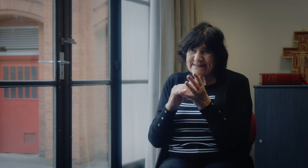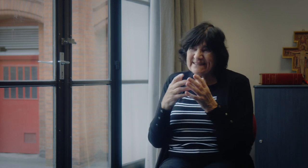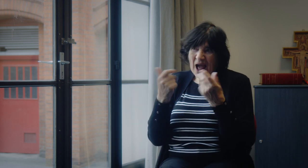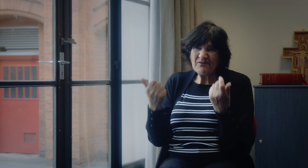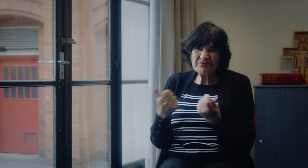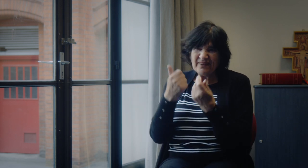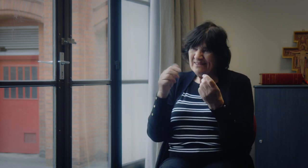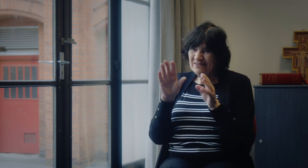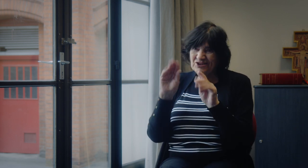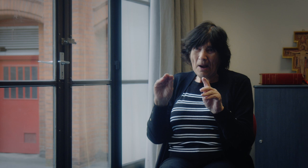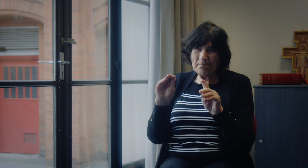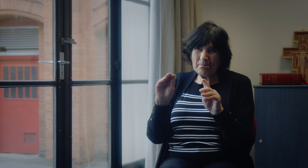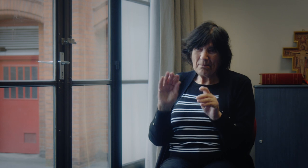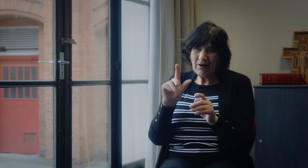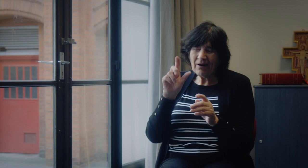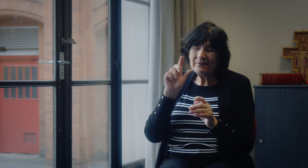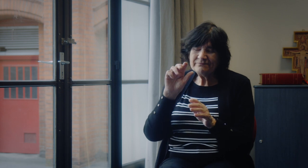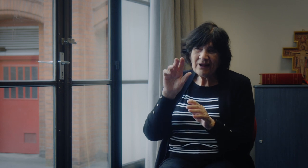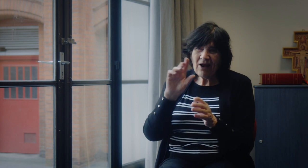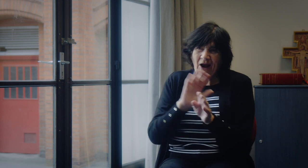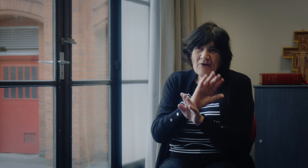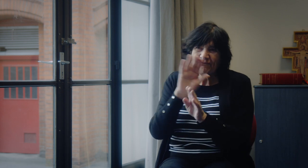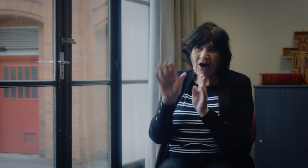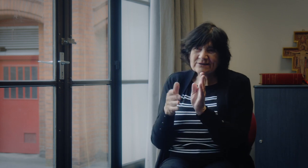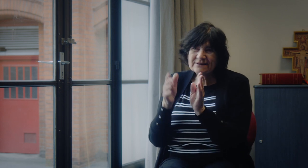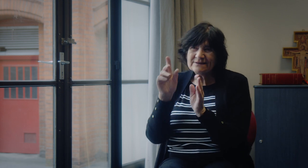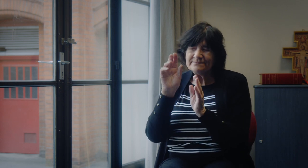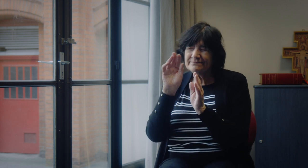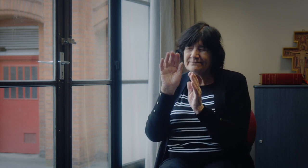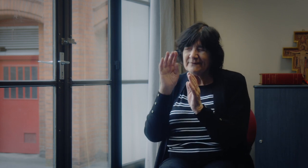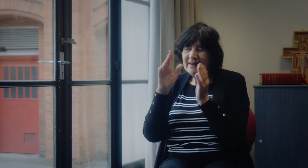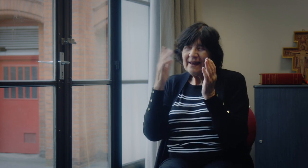I've always gone on pilgrimage every year, and I've never missed an opportunity.